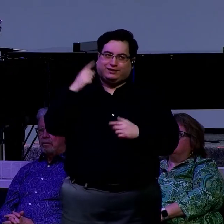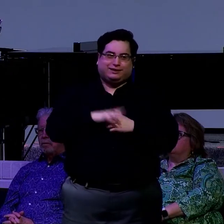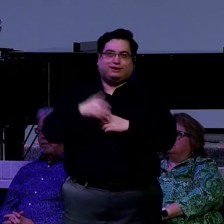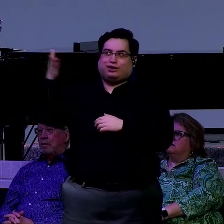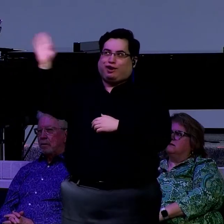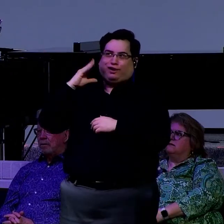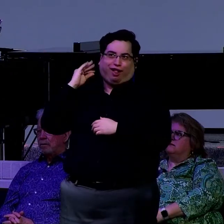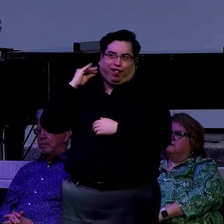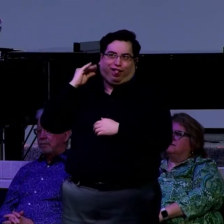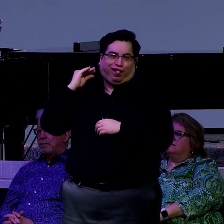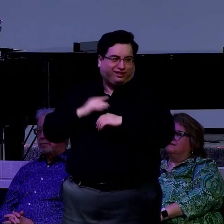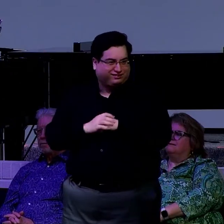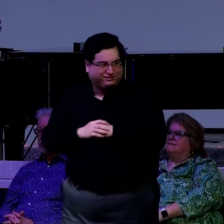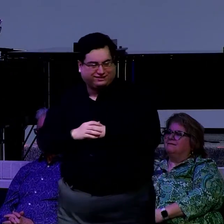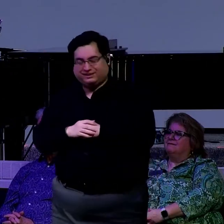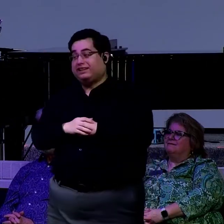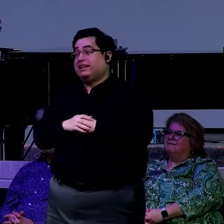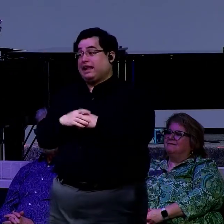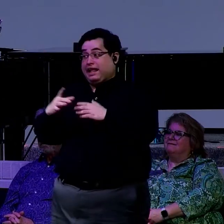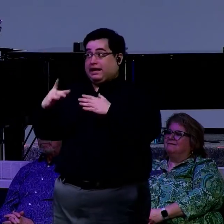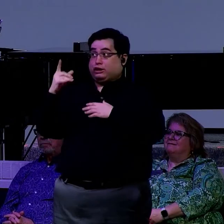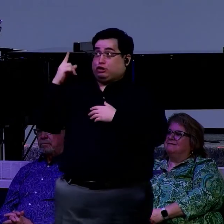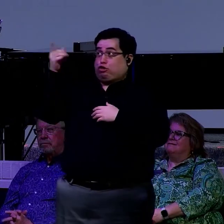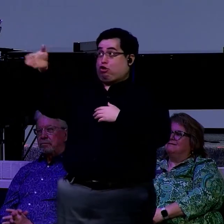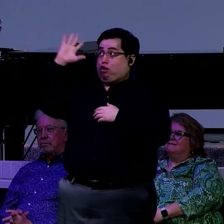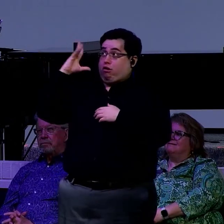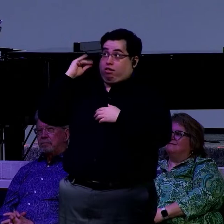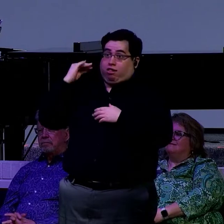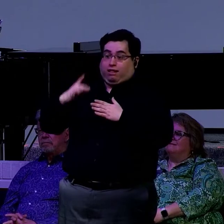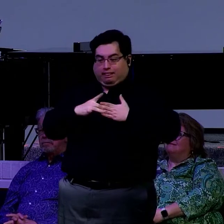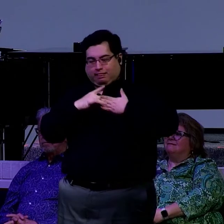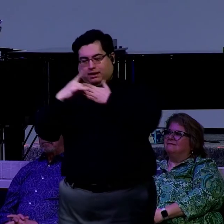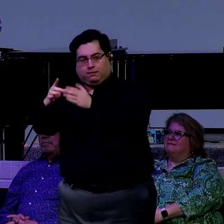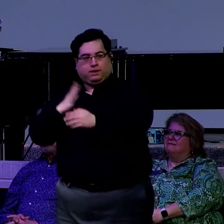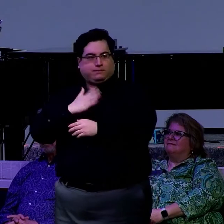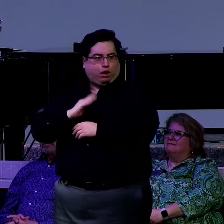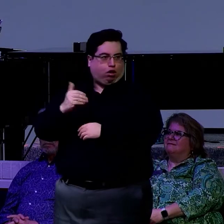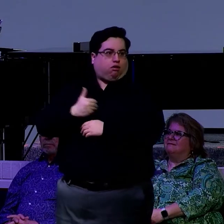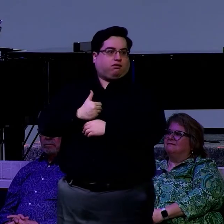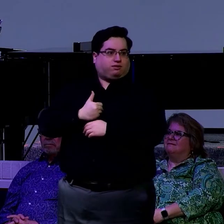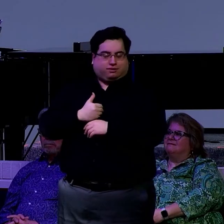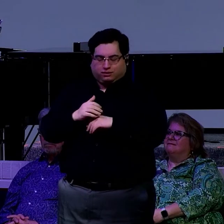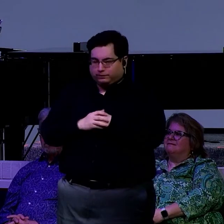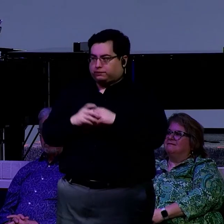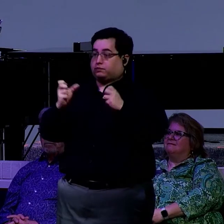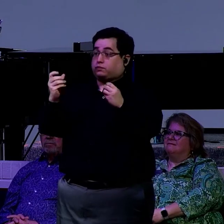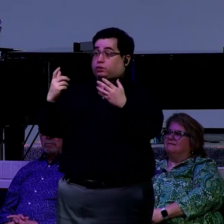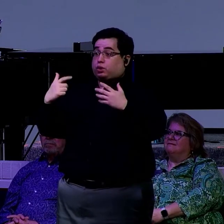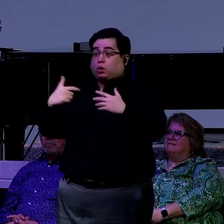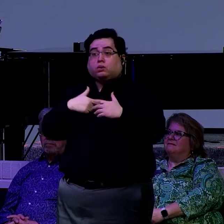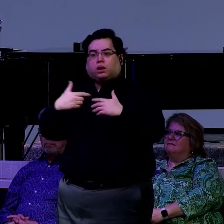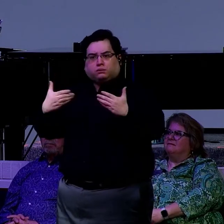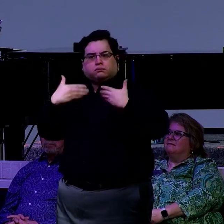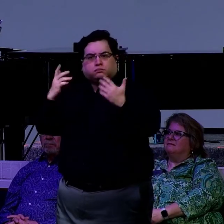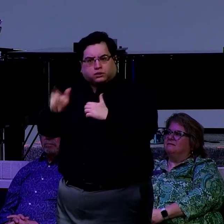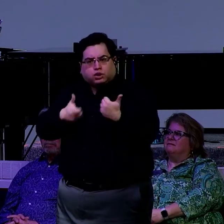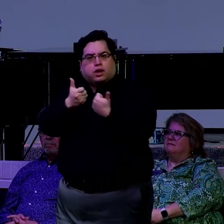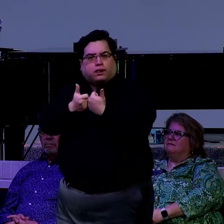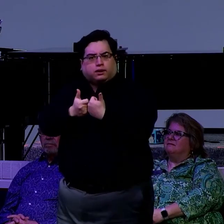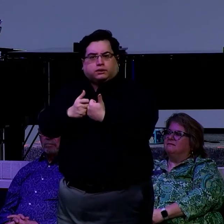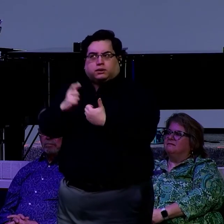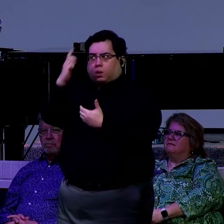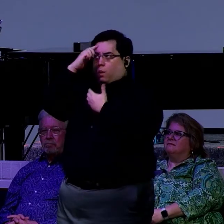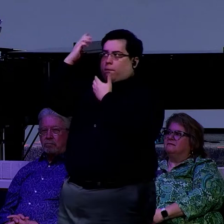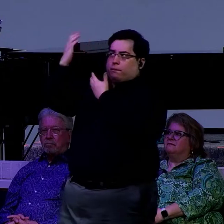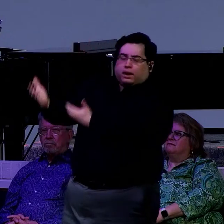me, leading me. It's my conscience. So I challenge you, be obedient. Listen